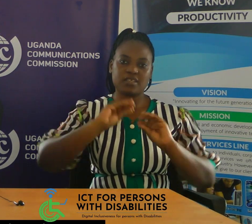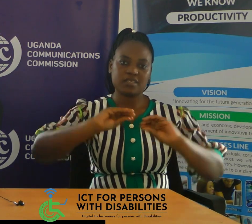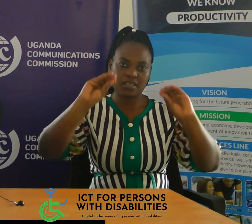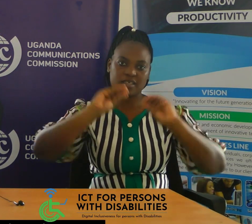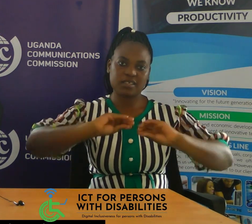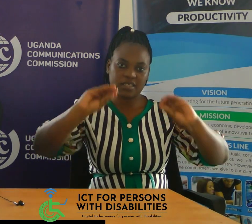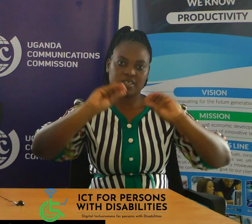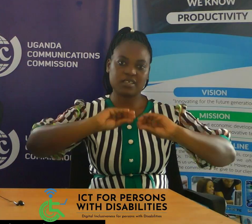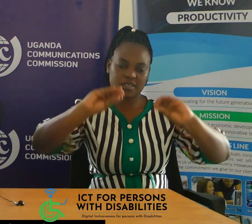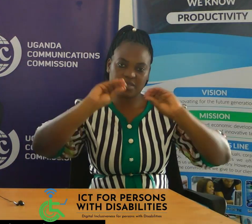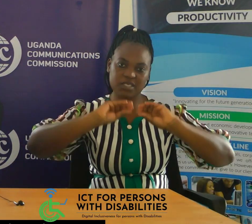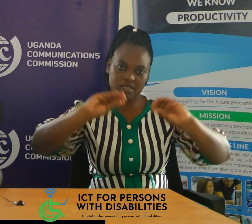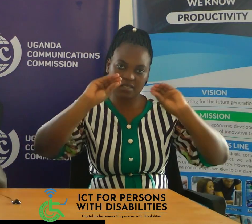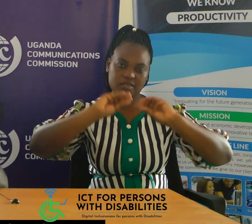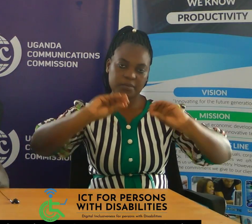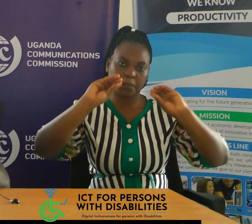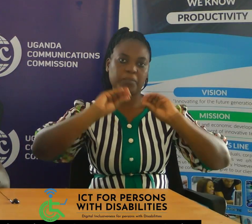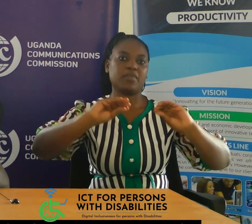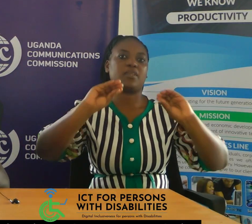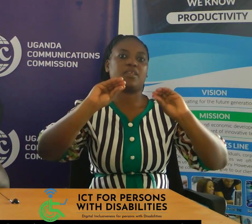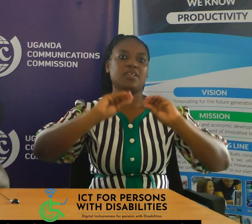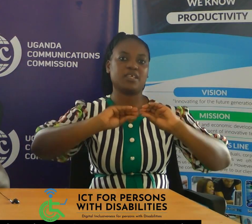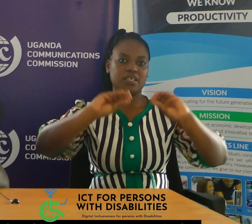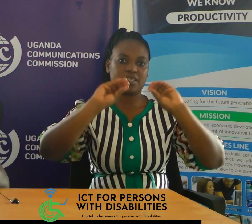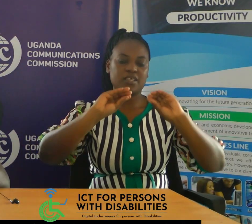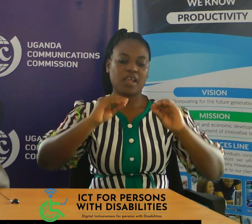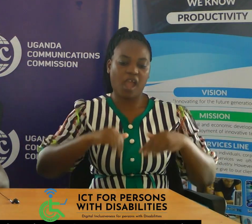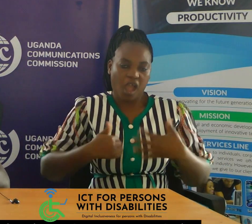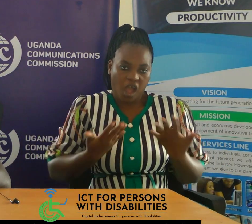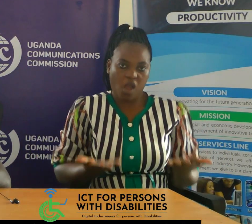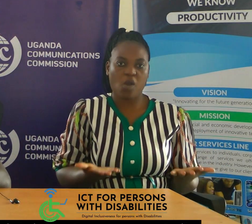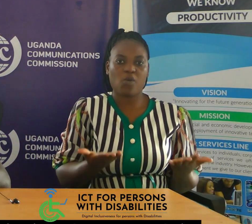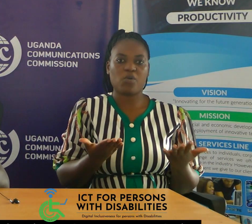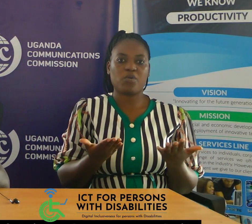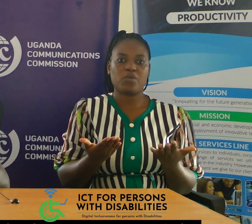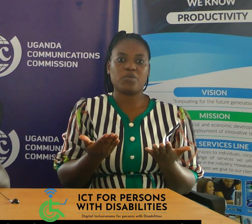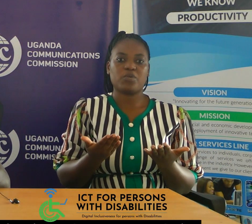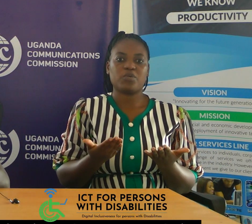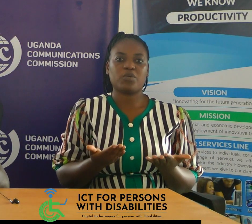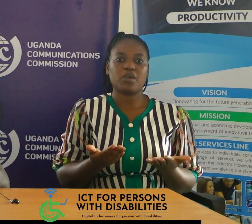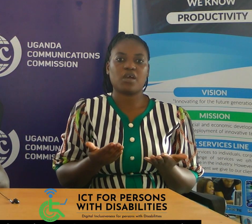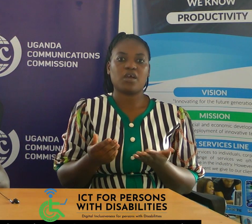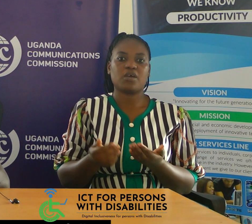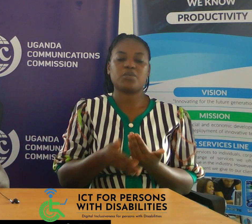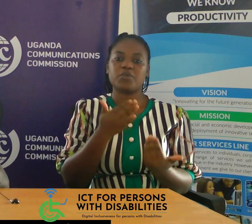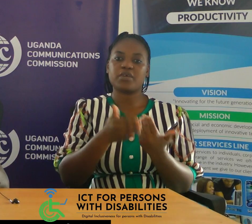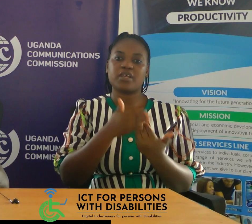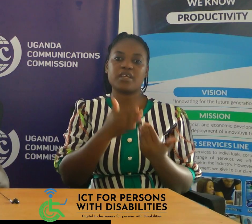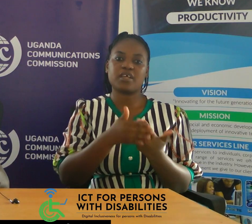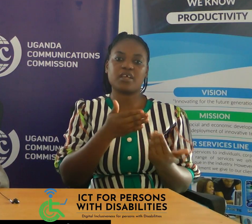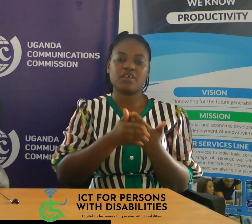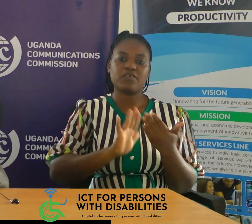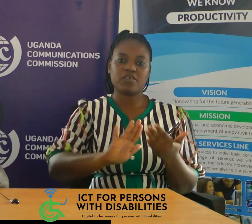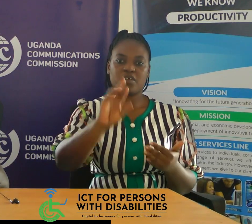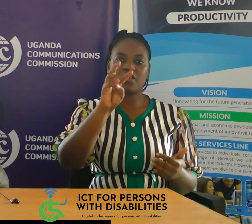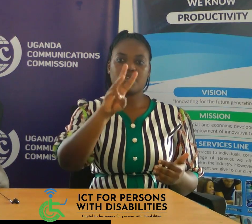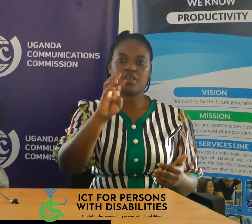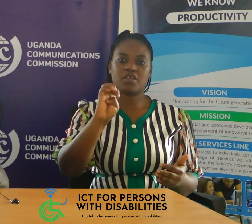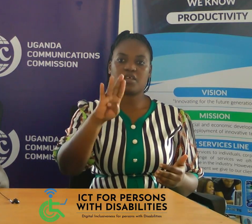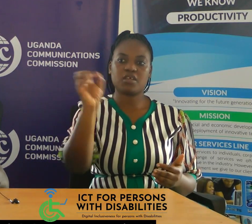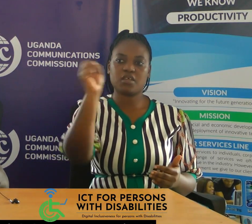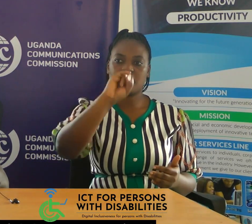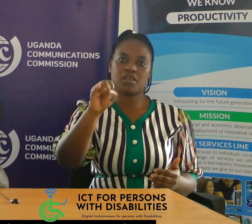trainer is going to teach you on how to maintain and manage your website, I request that you can